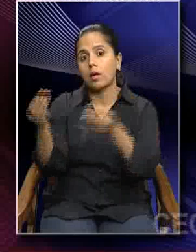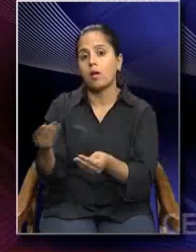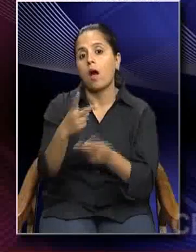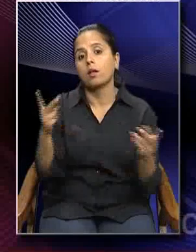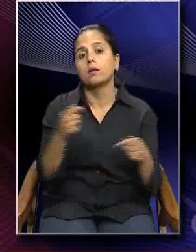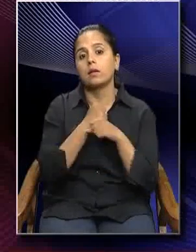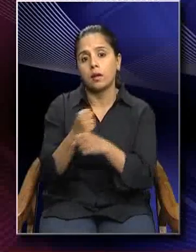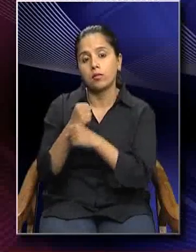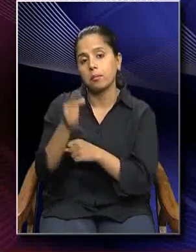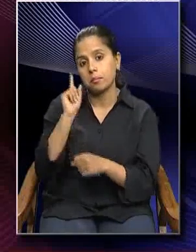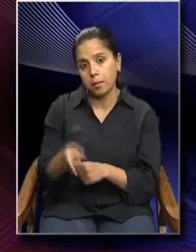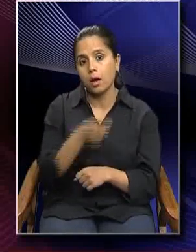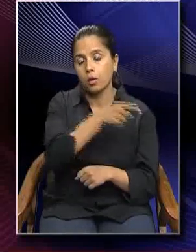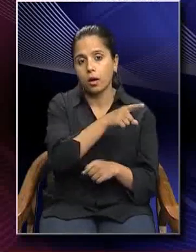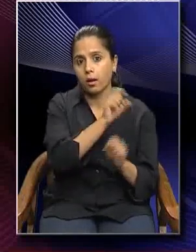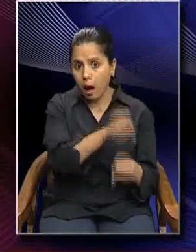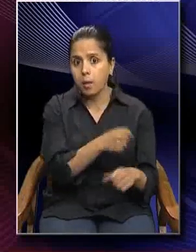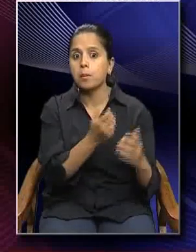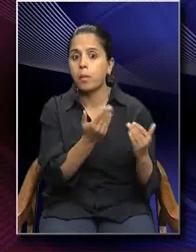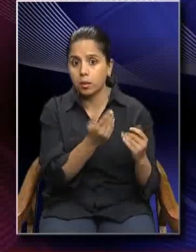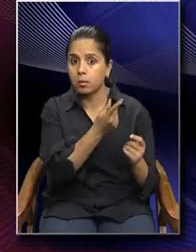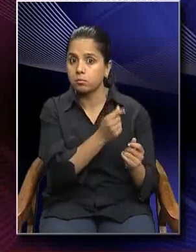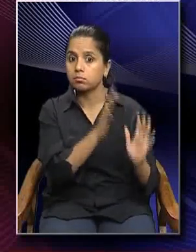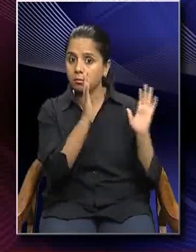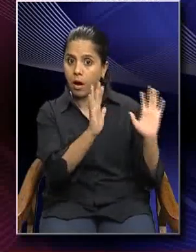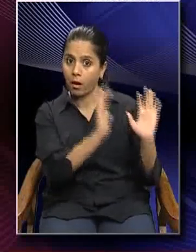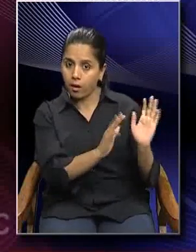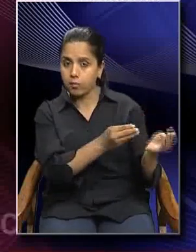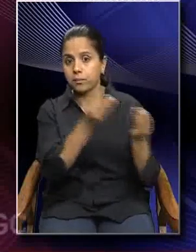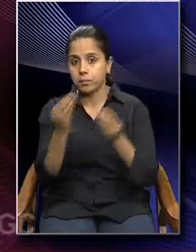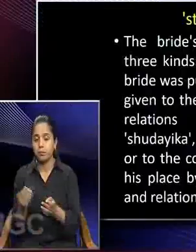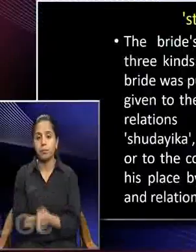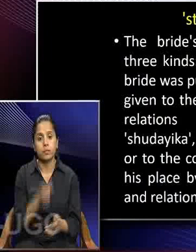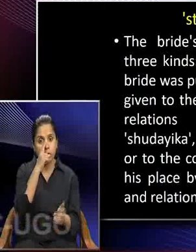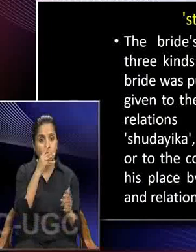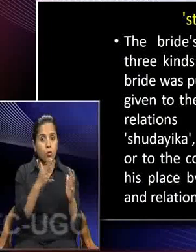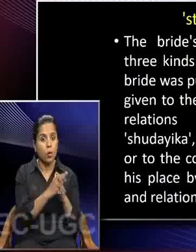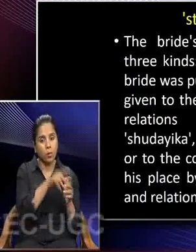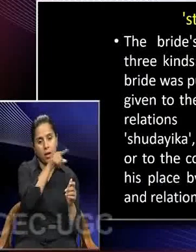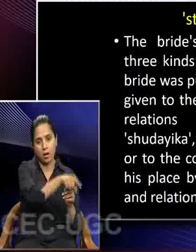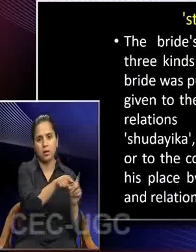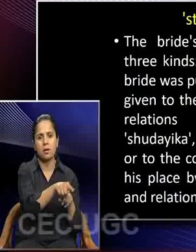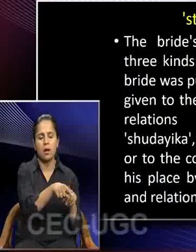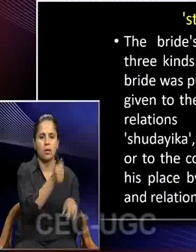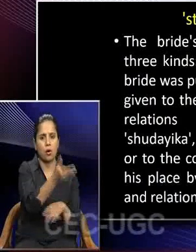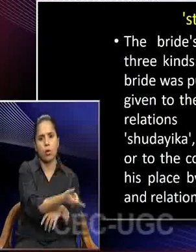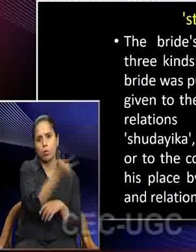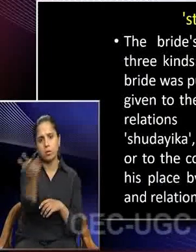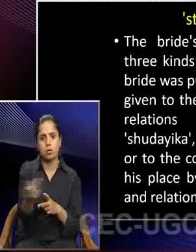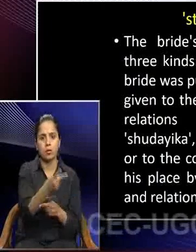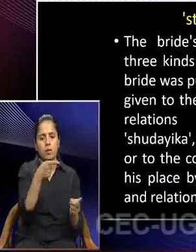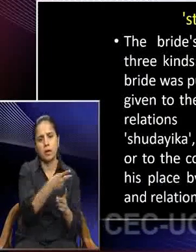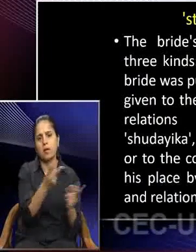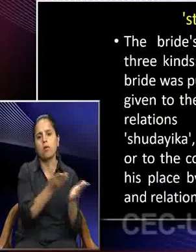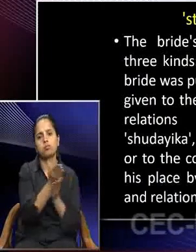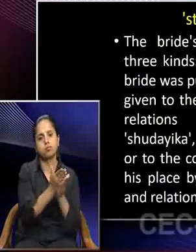to his ability. The bride's wealth or istridhan could be of different